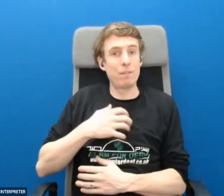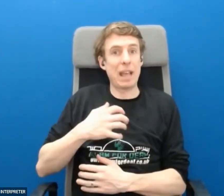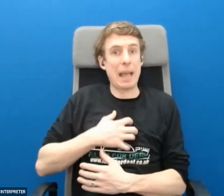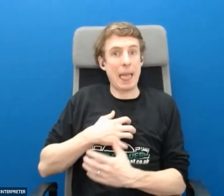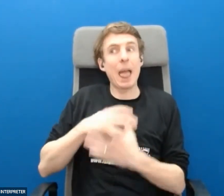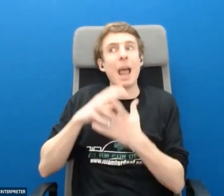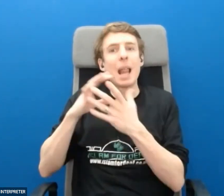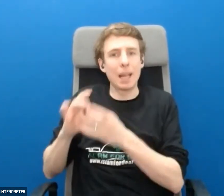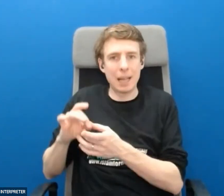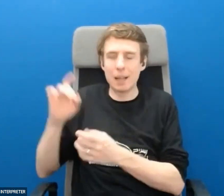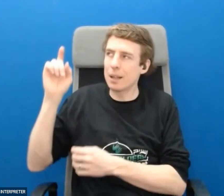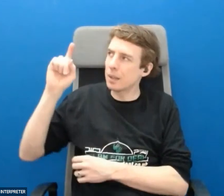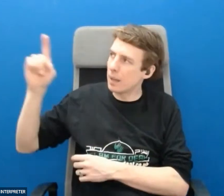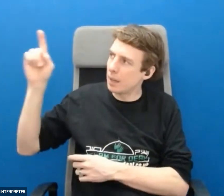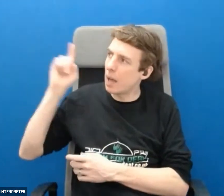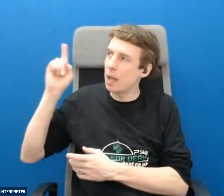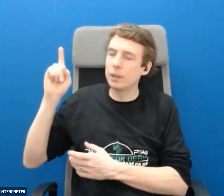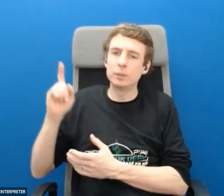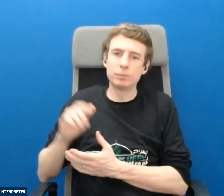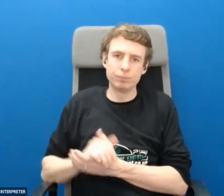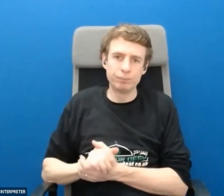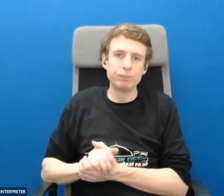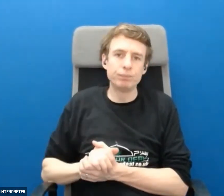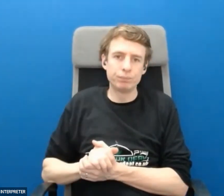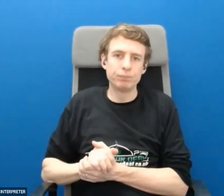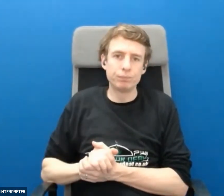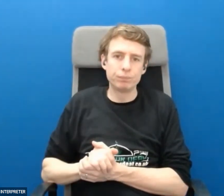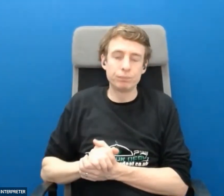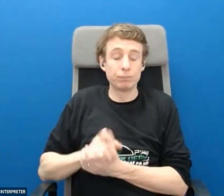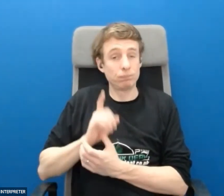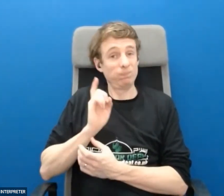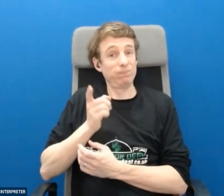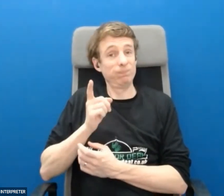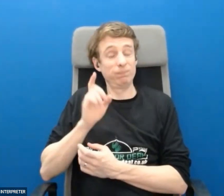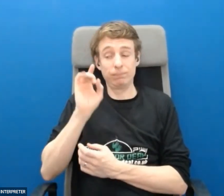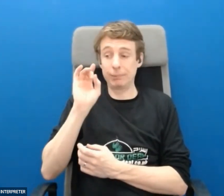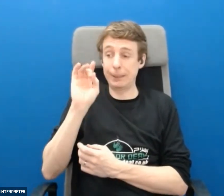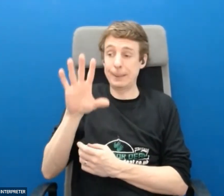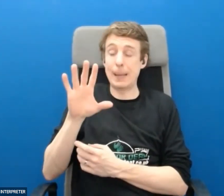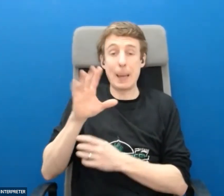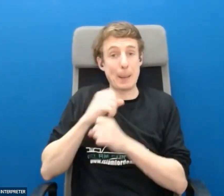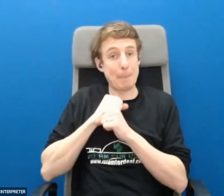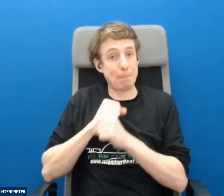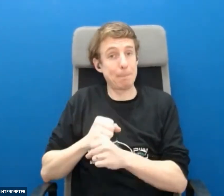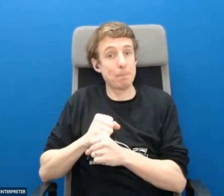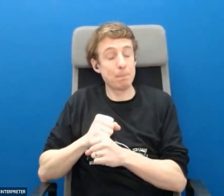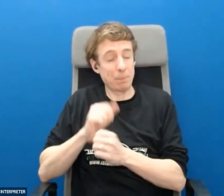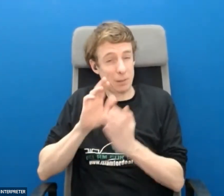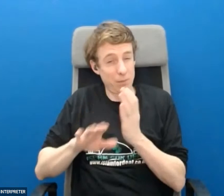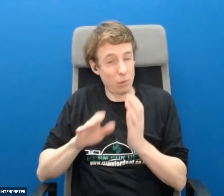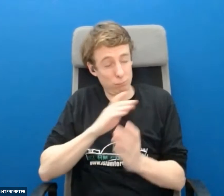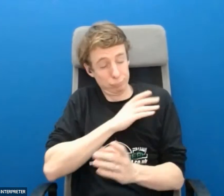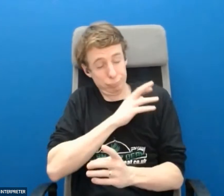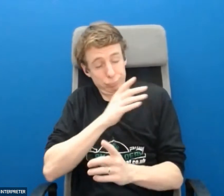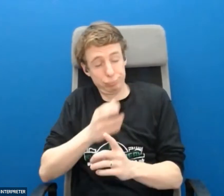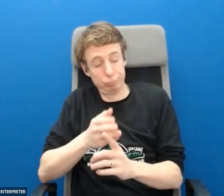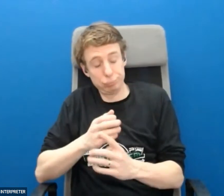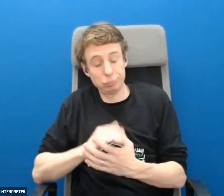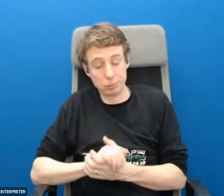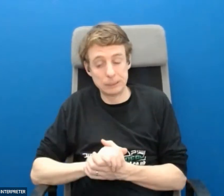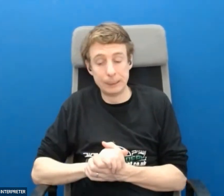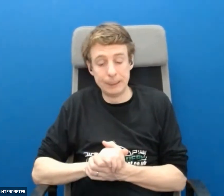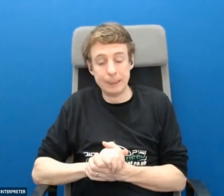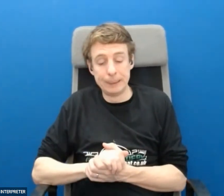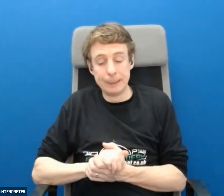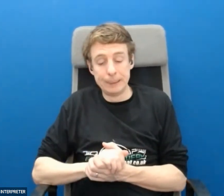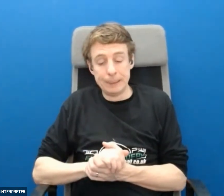was the essence of their religion. And they couldn't actualize this, or they couldn't always do